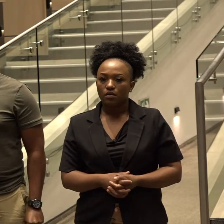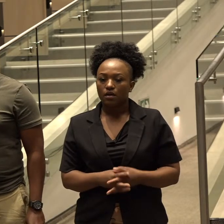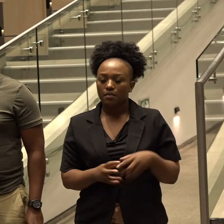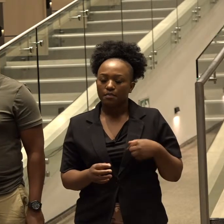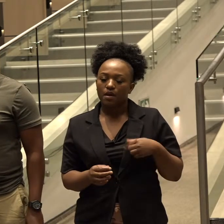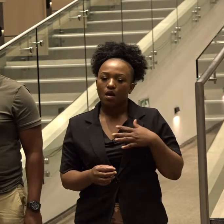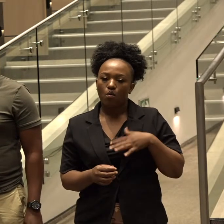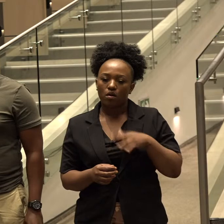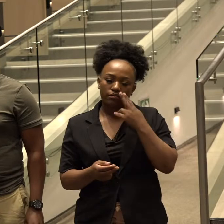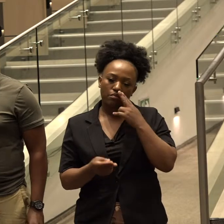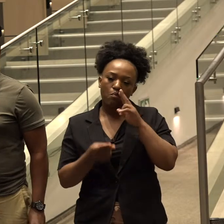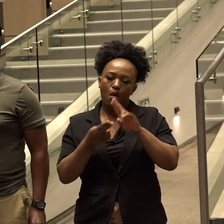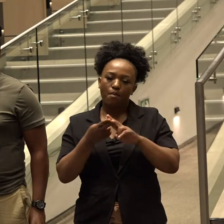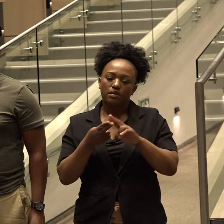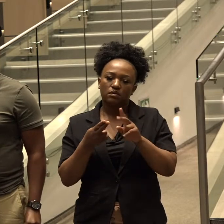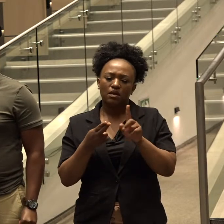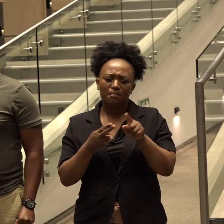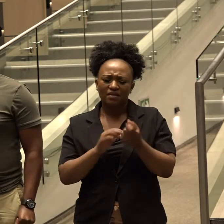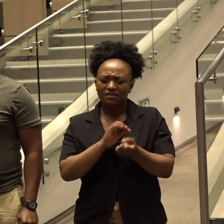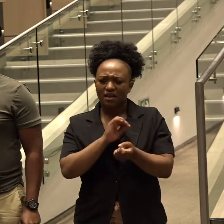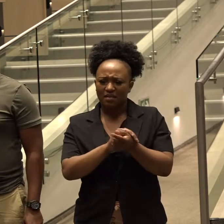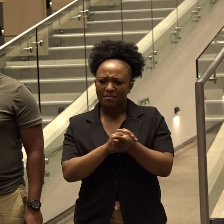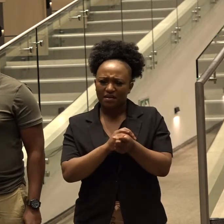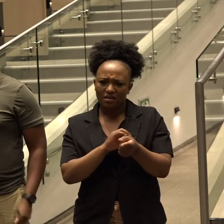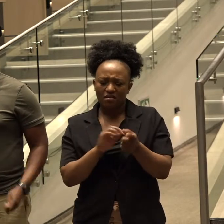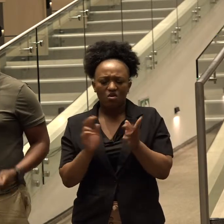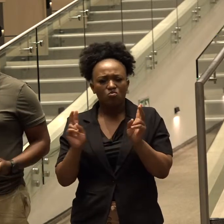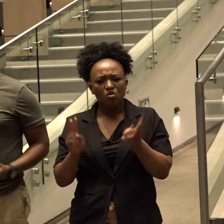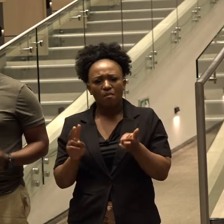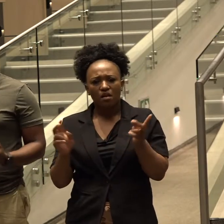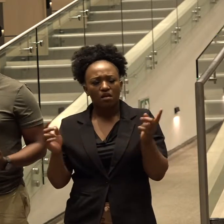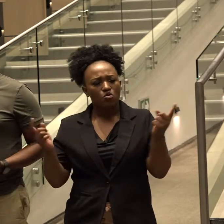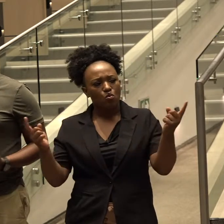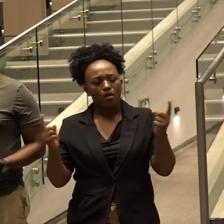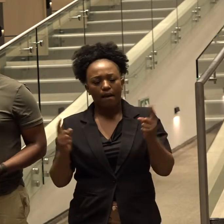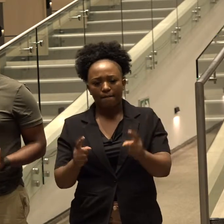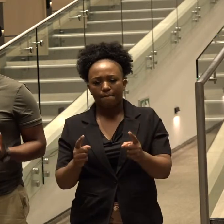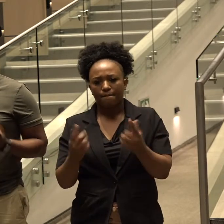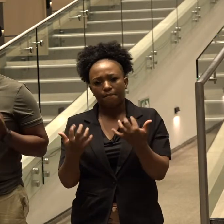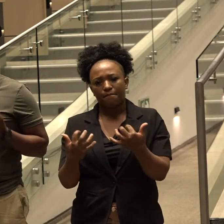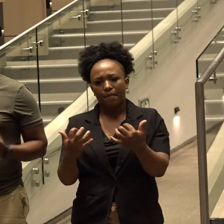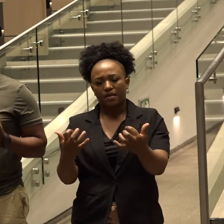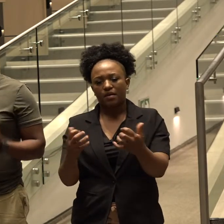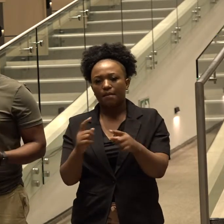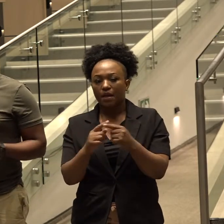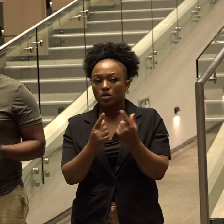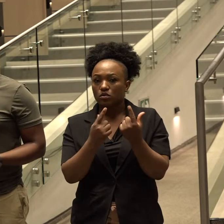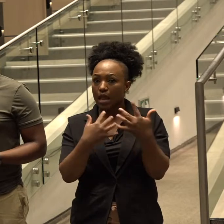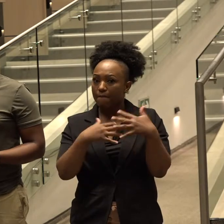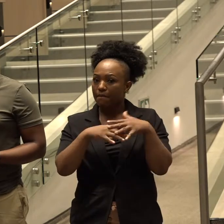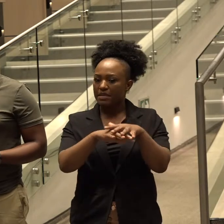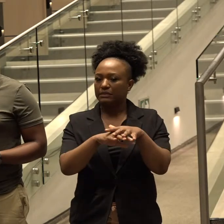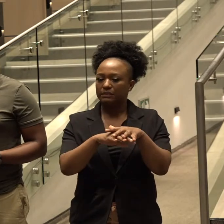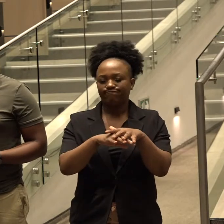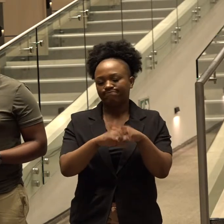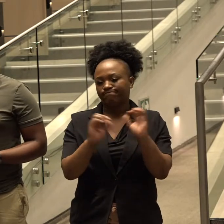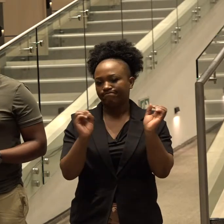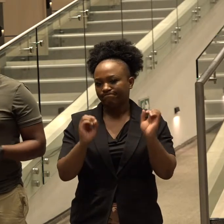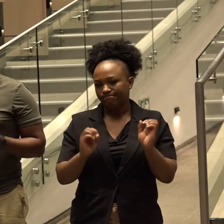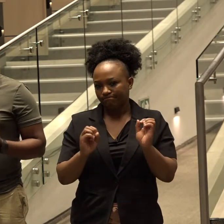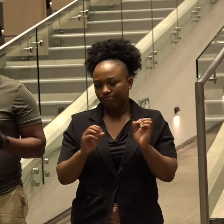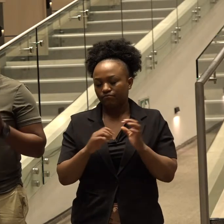this thing should happen because you normally come to us as Parliament but you do not do the implementation